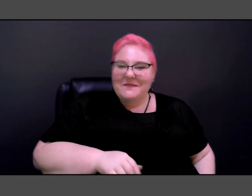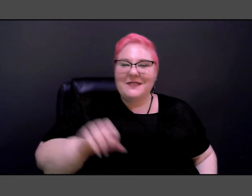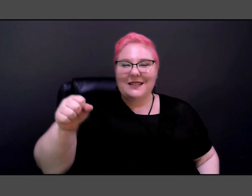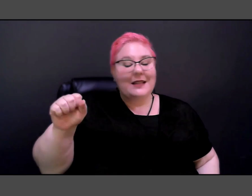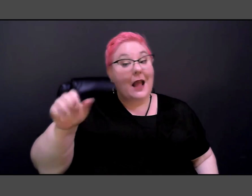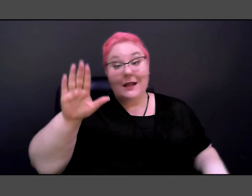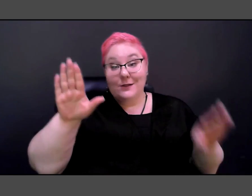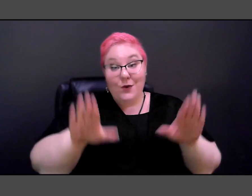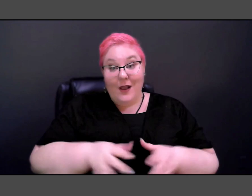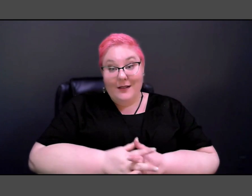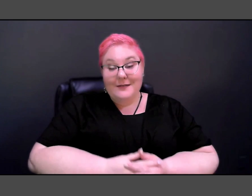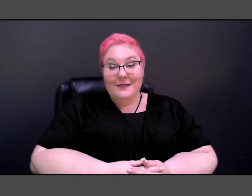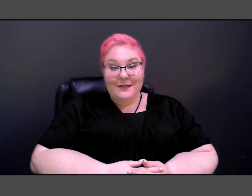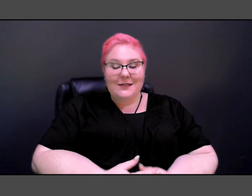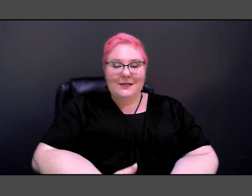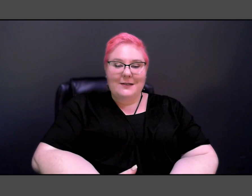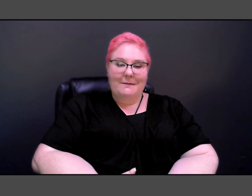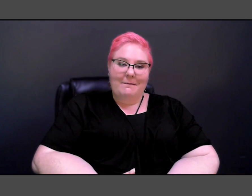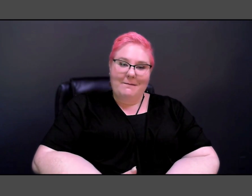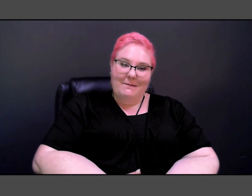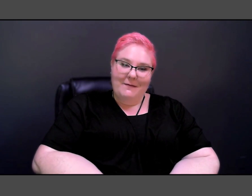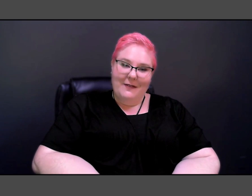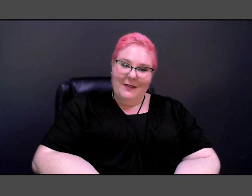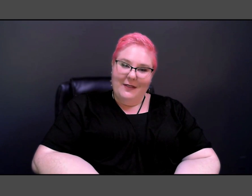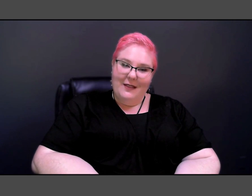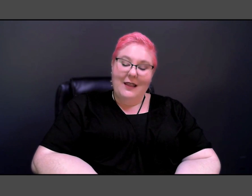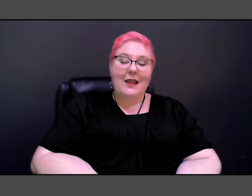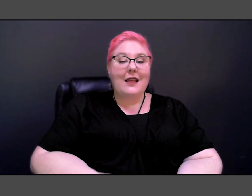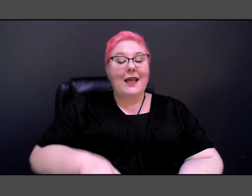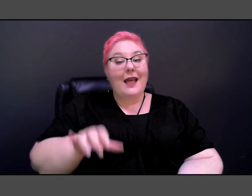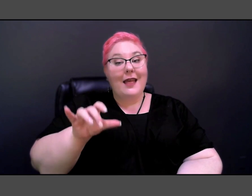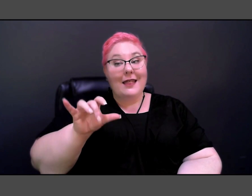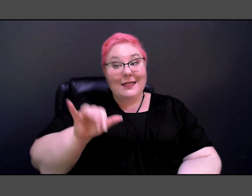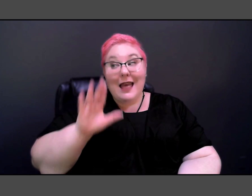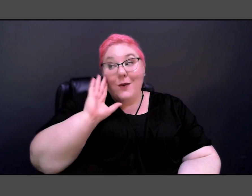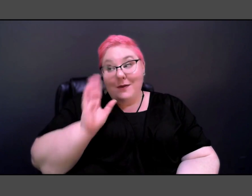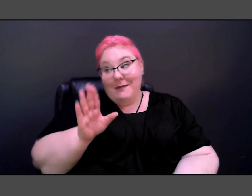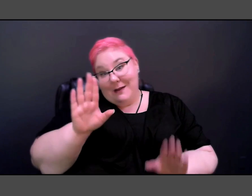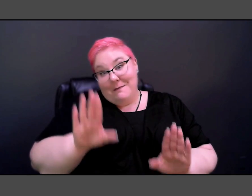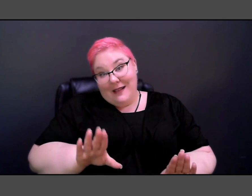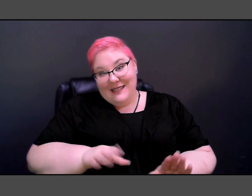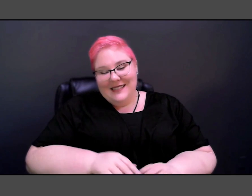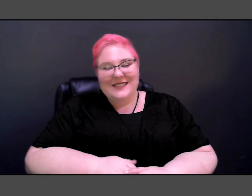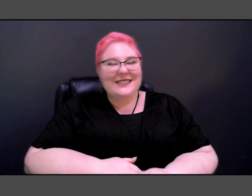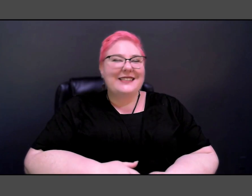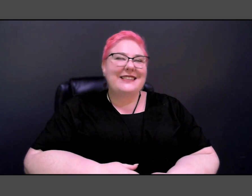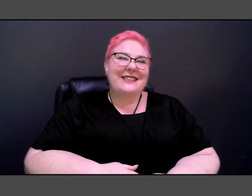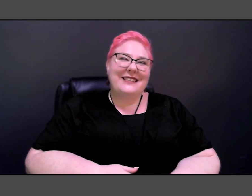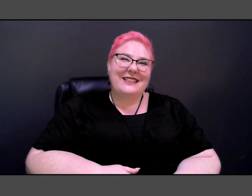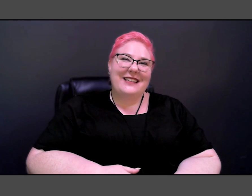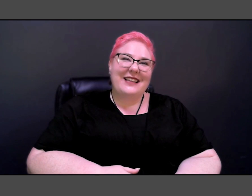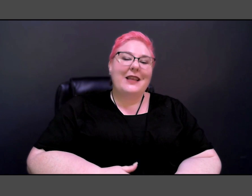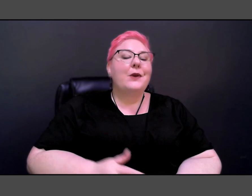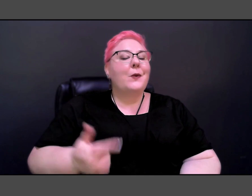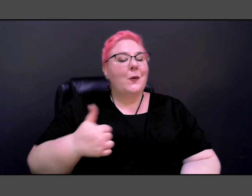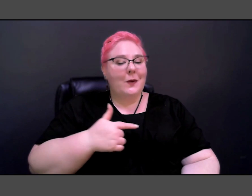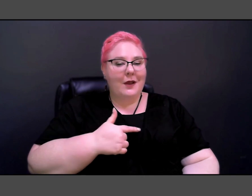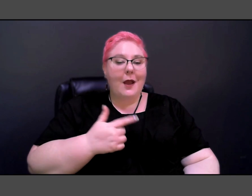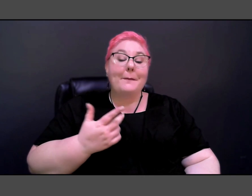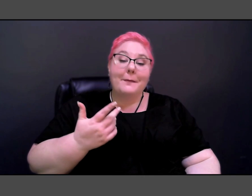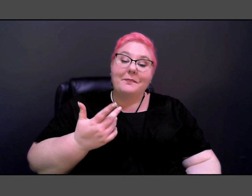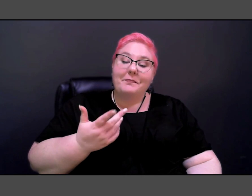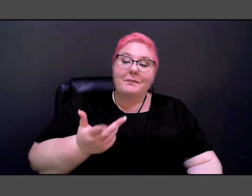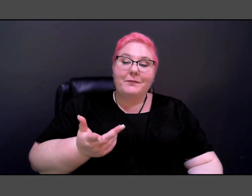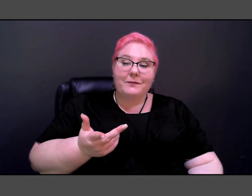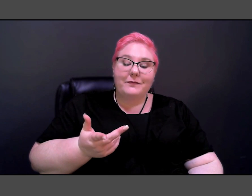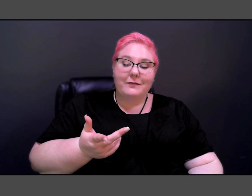That would have been amazing. We also, I mean, there's